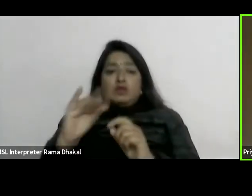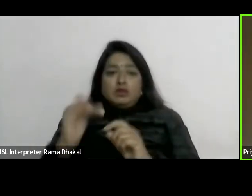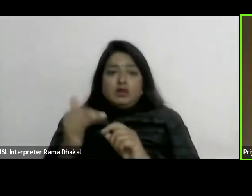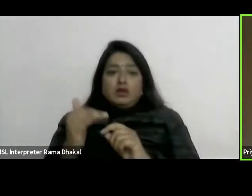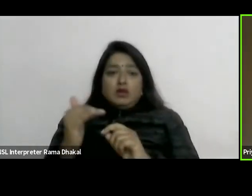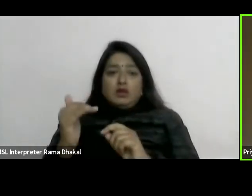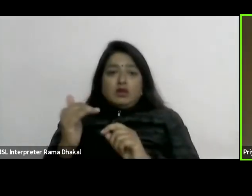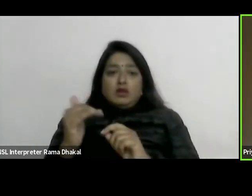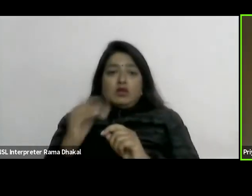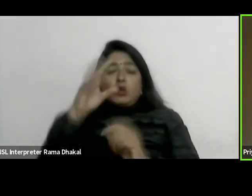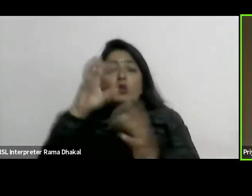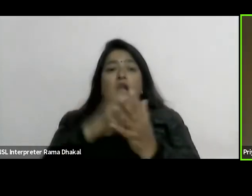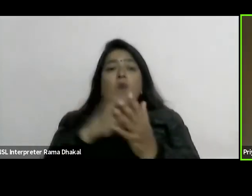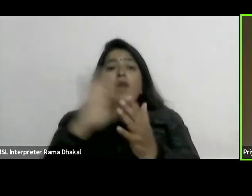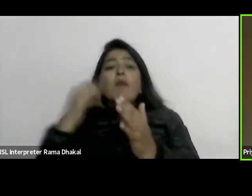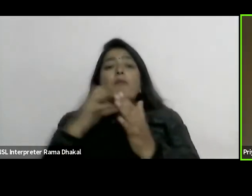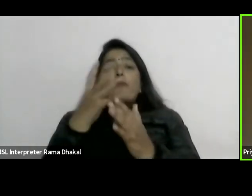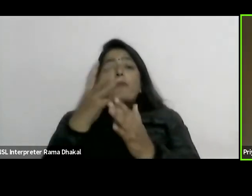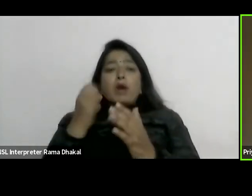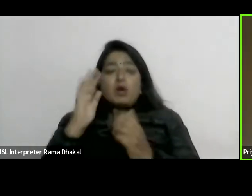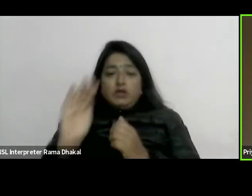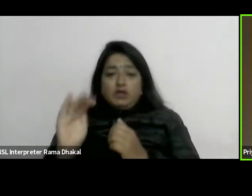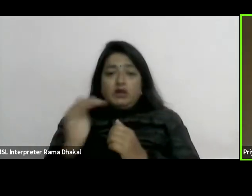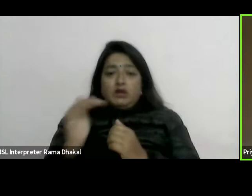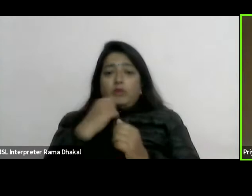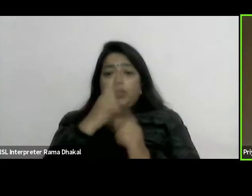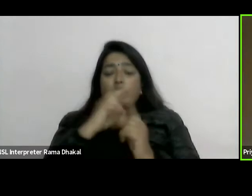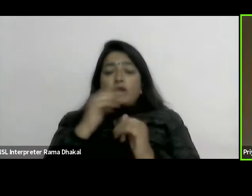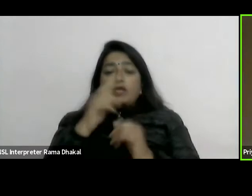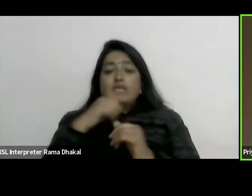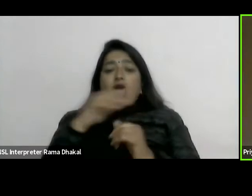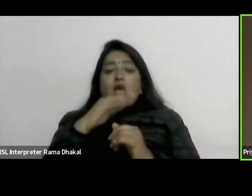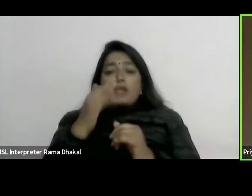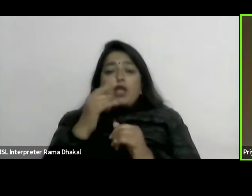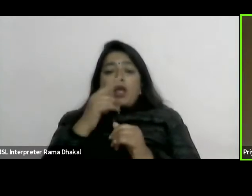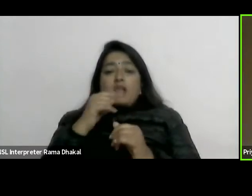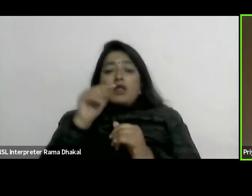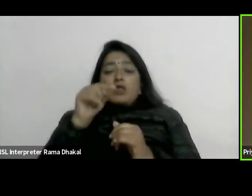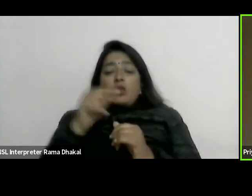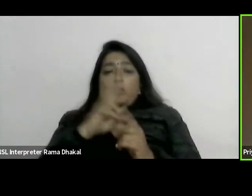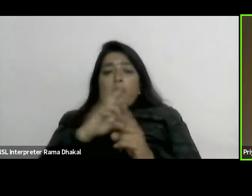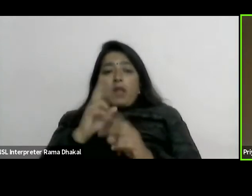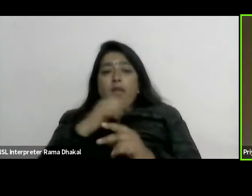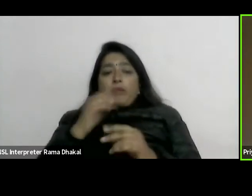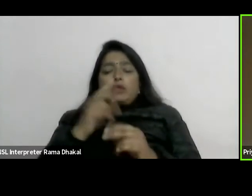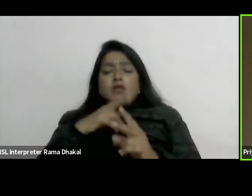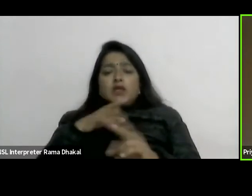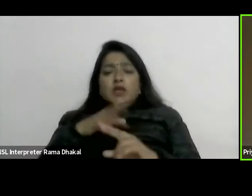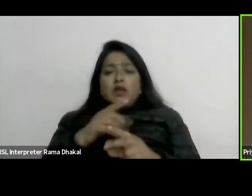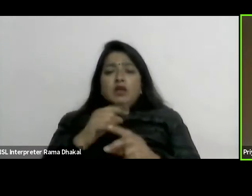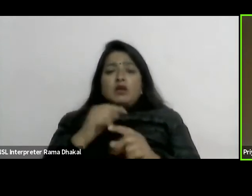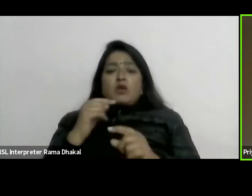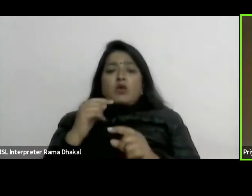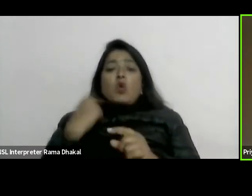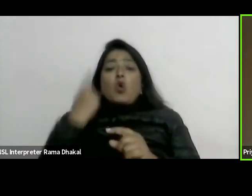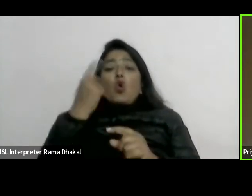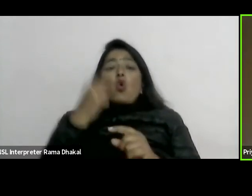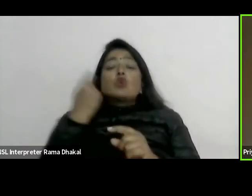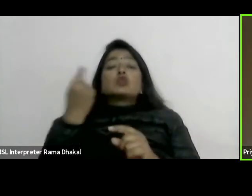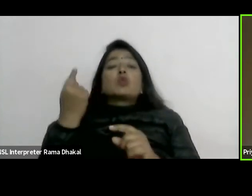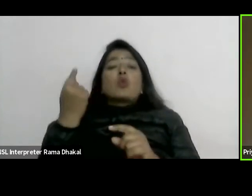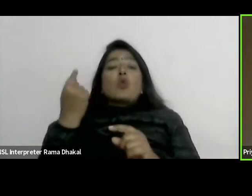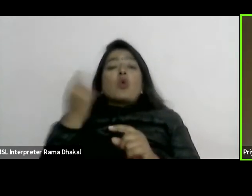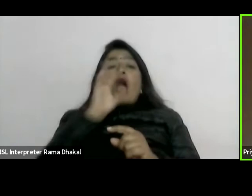and spaces. So what this really raises for me is whose voices are power holders listening